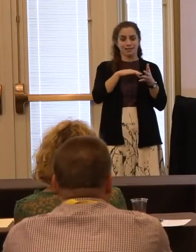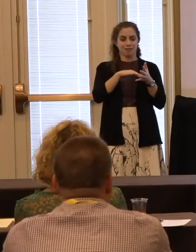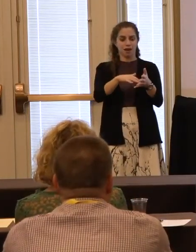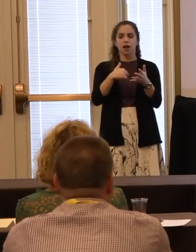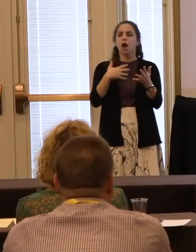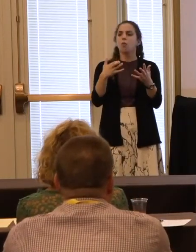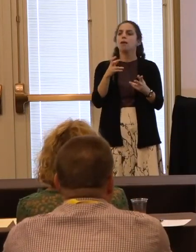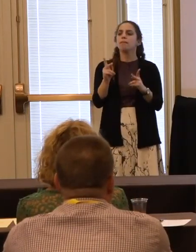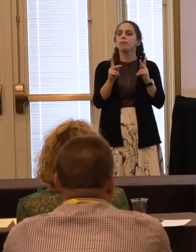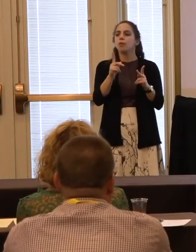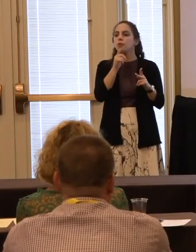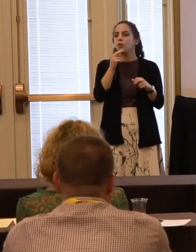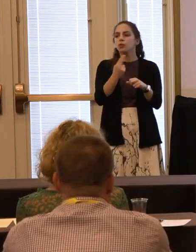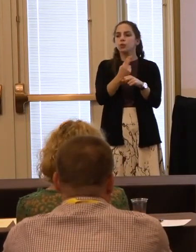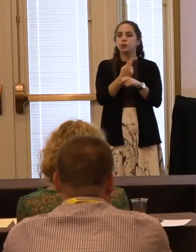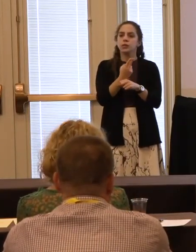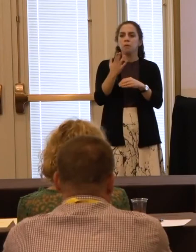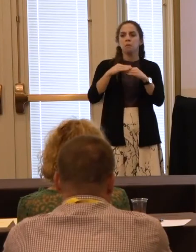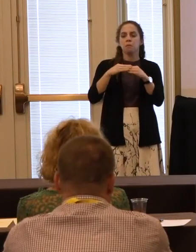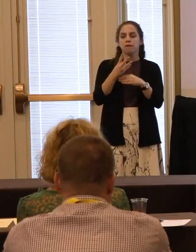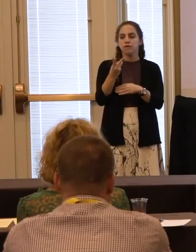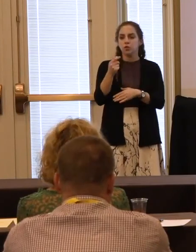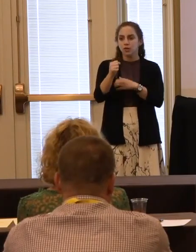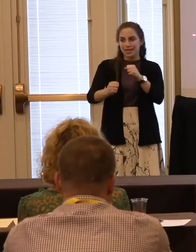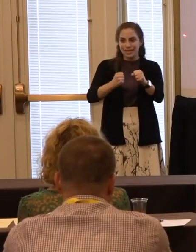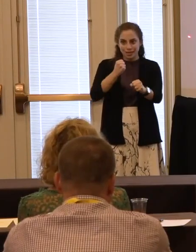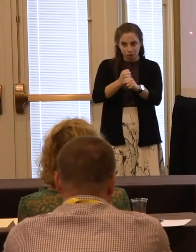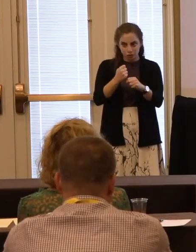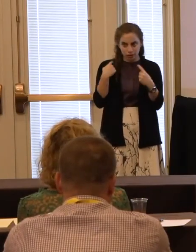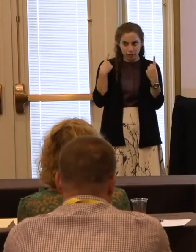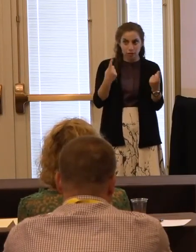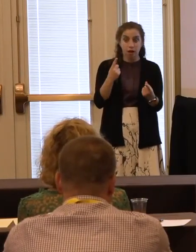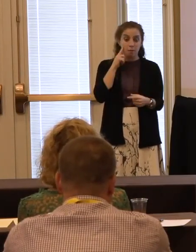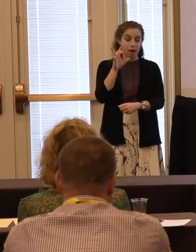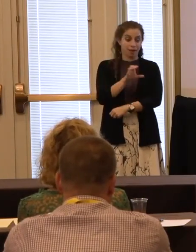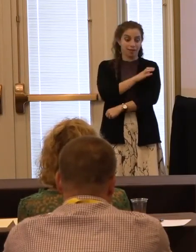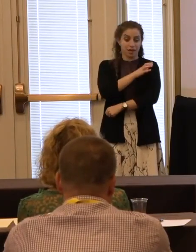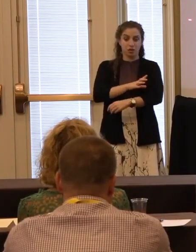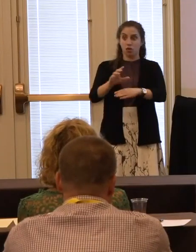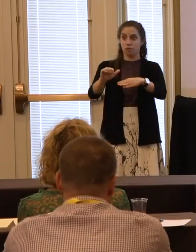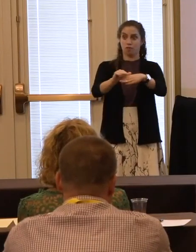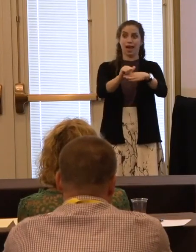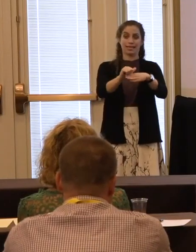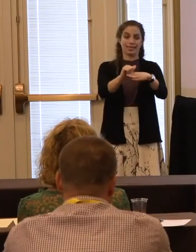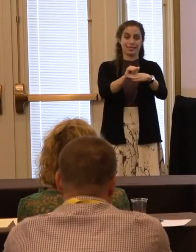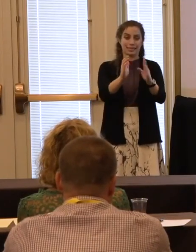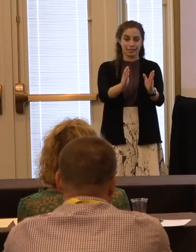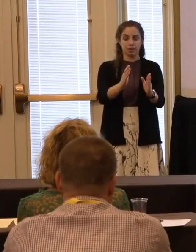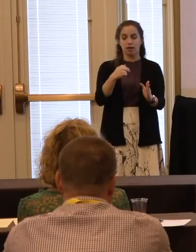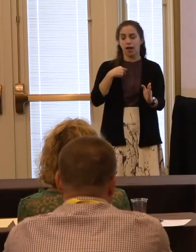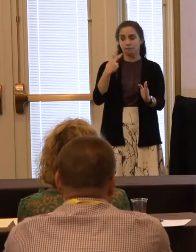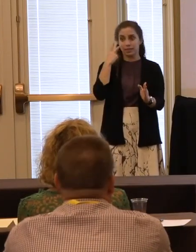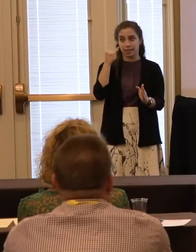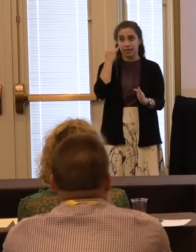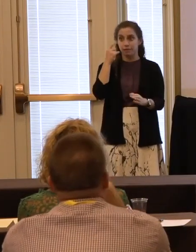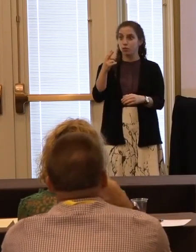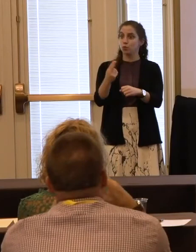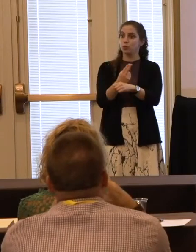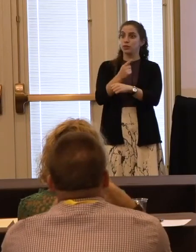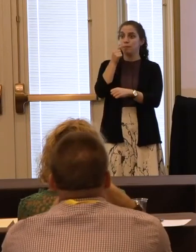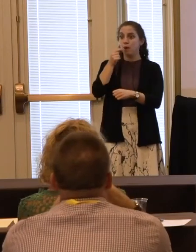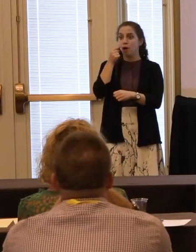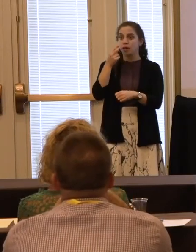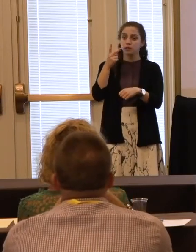people who used for at least a couple of years. But in clinical practice, what I've seen is if you're using